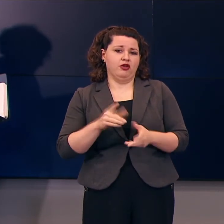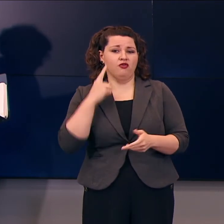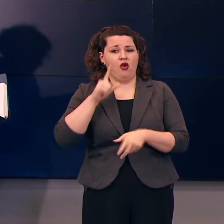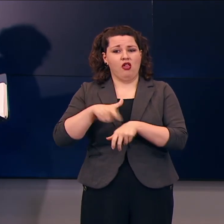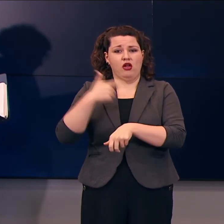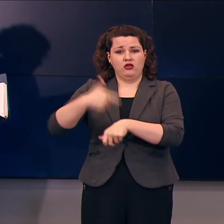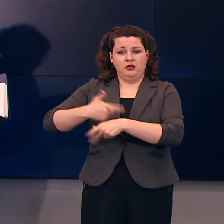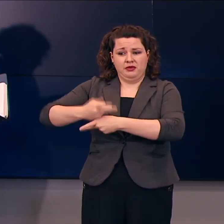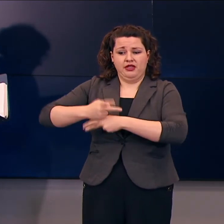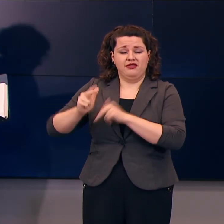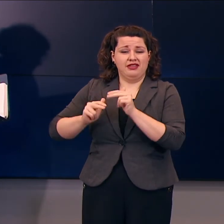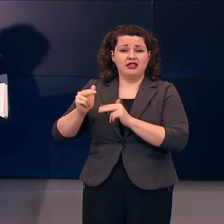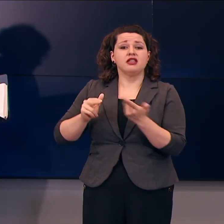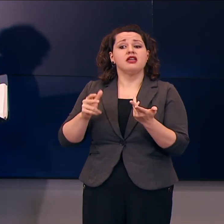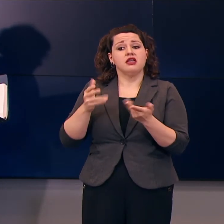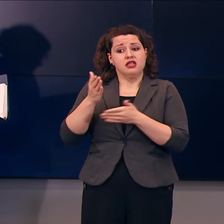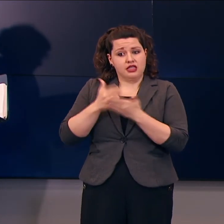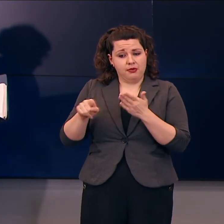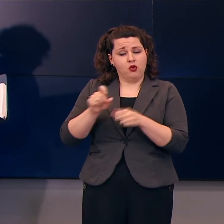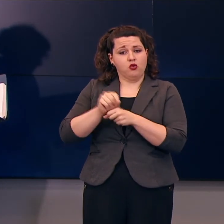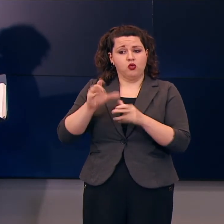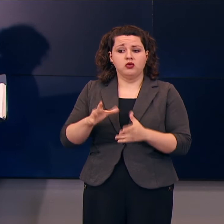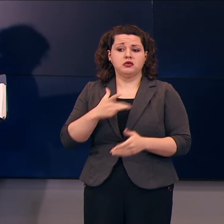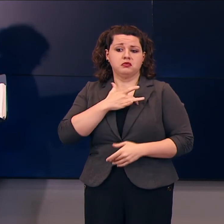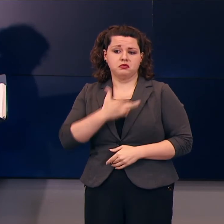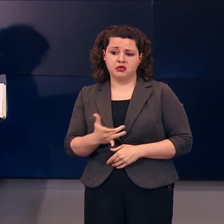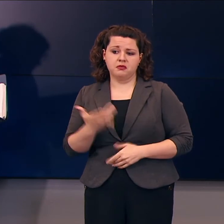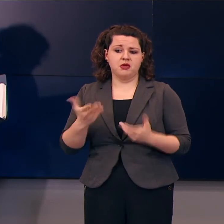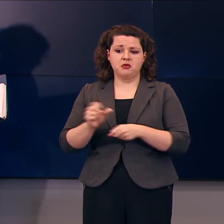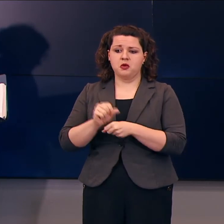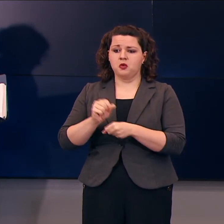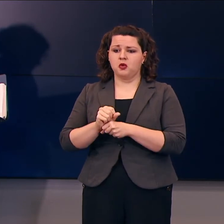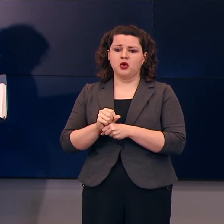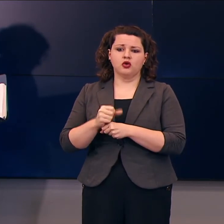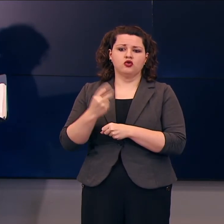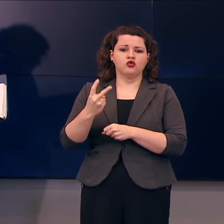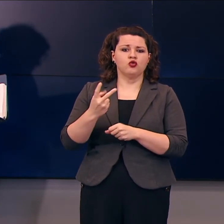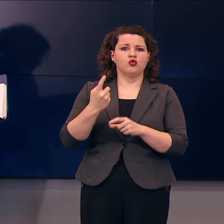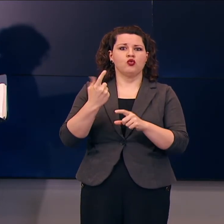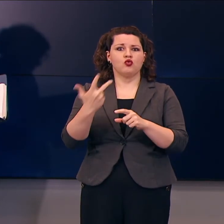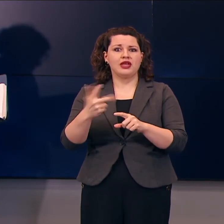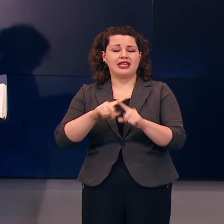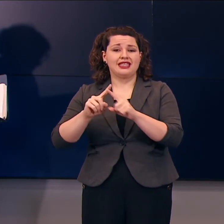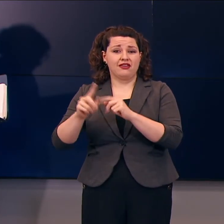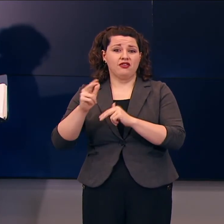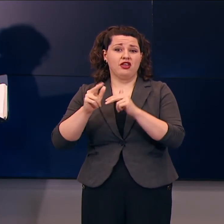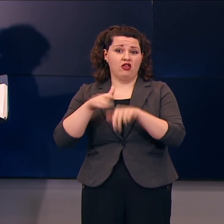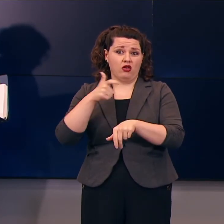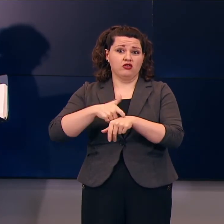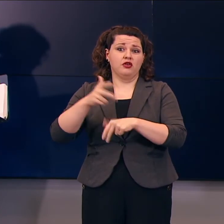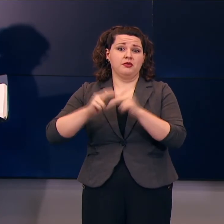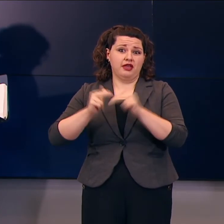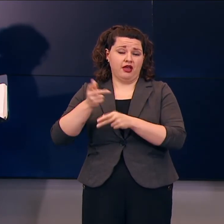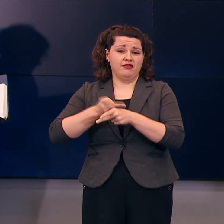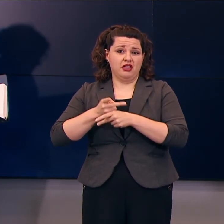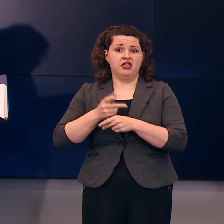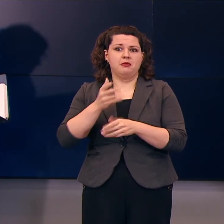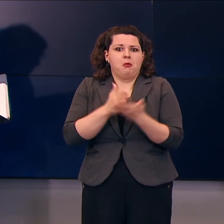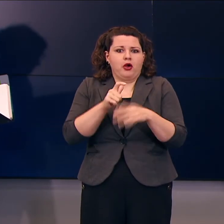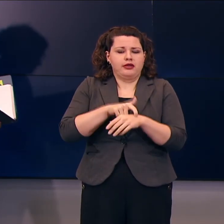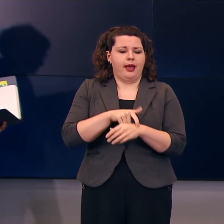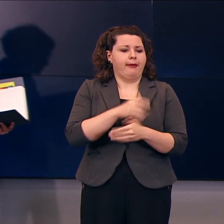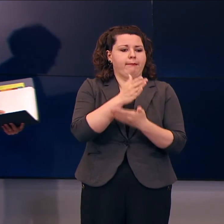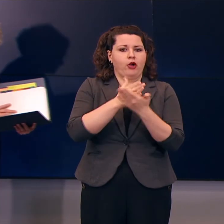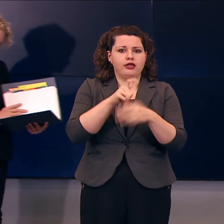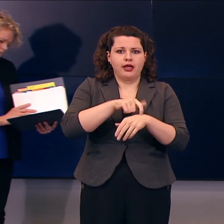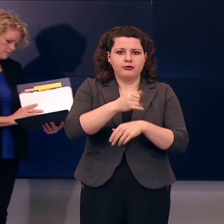facilities? Because some of these workers under normal circumstances might work in two or three care right. facilities a week. Right. Do you want to talk about that, Sarah,